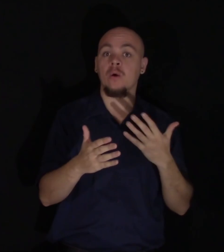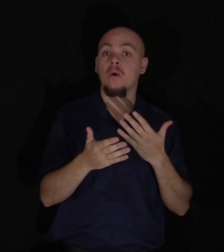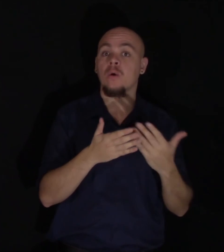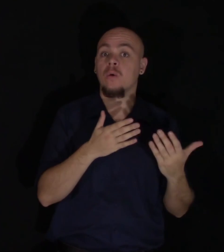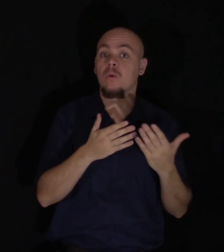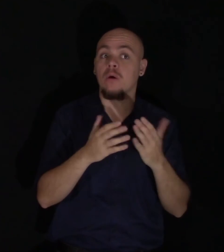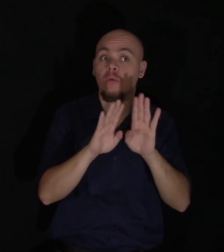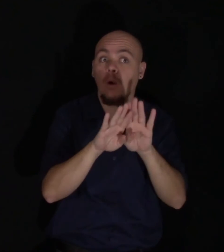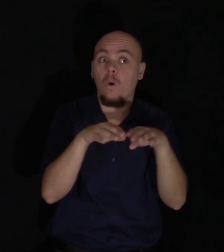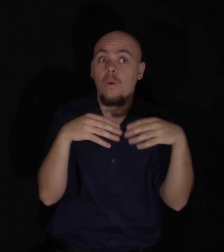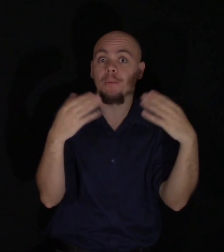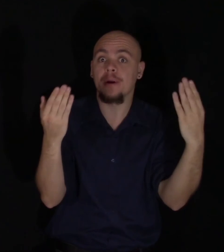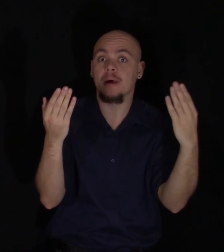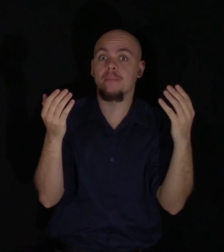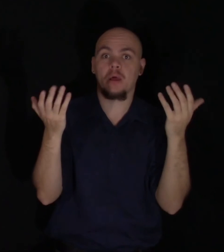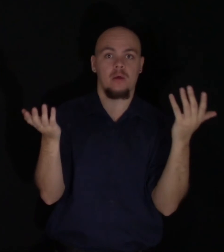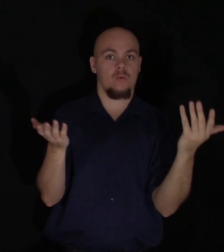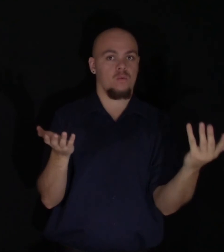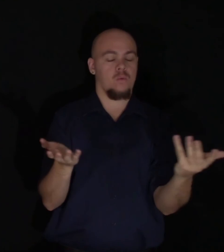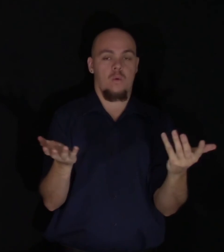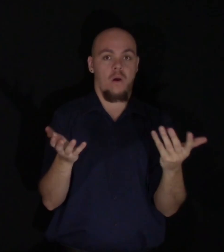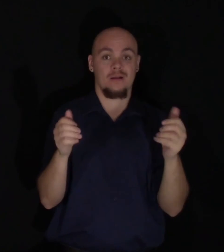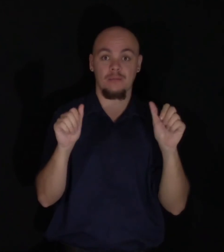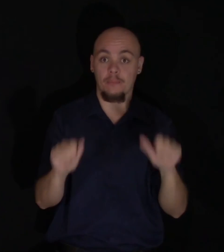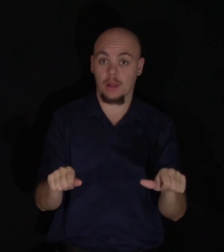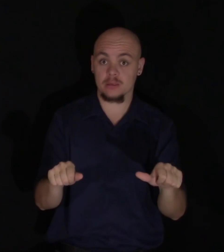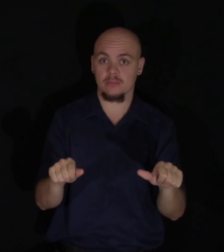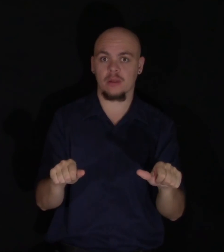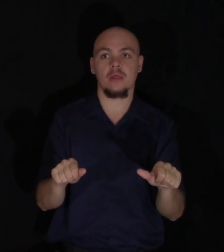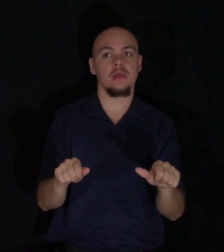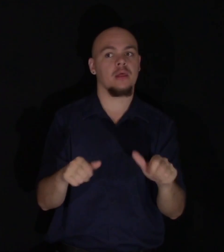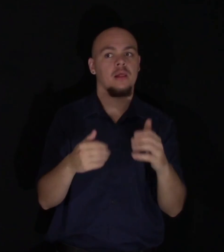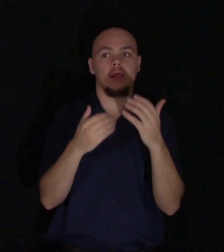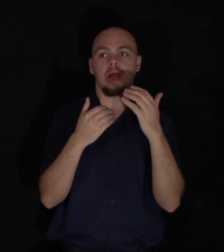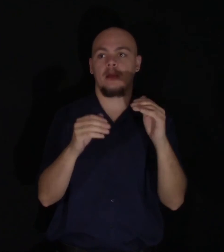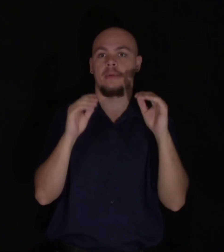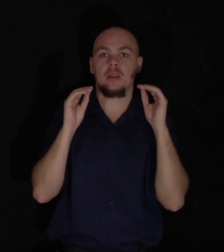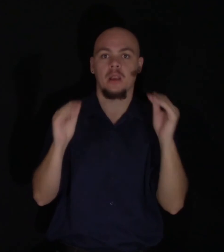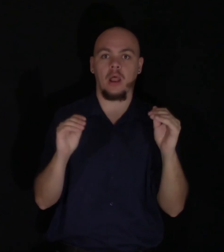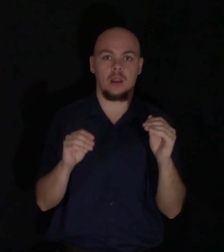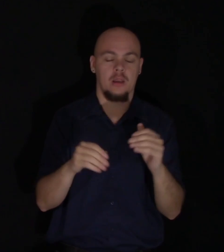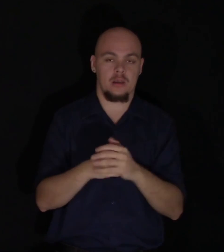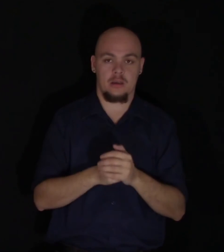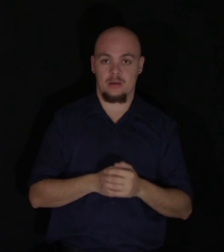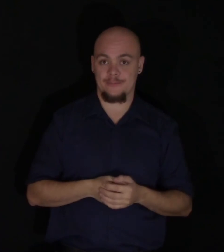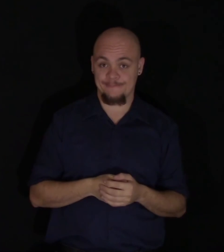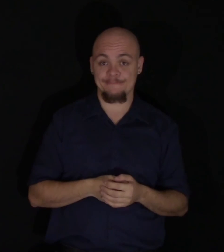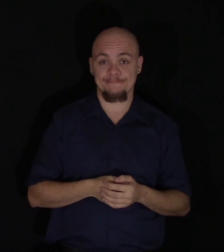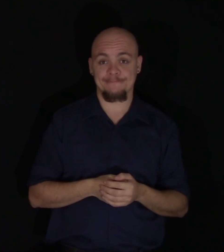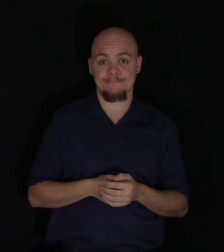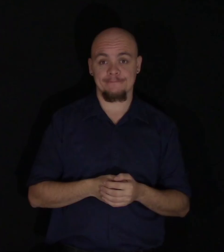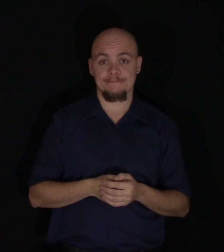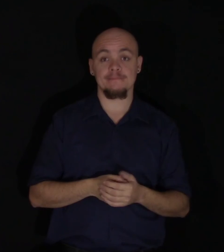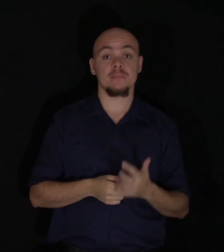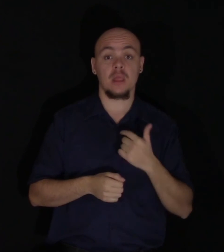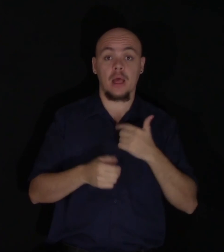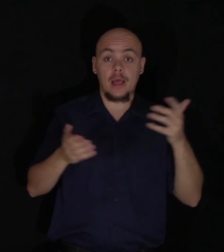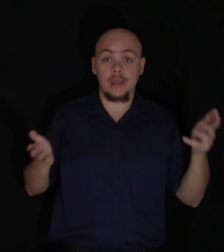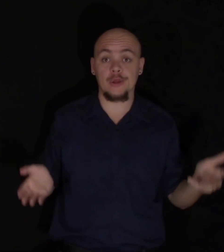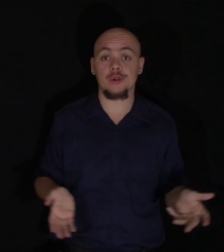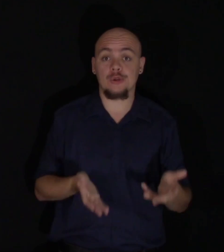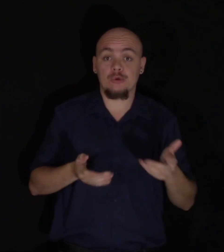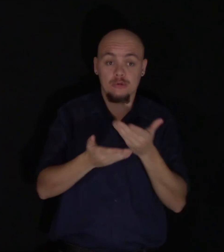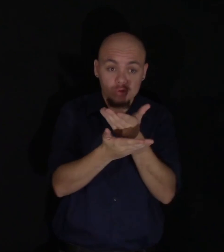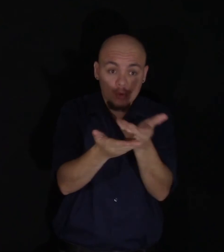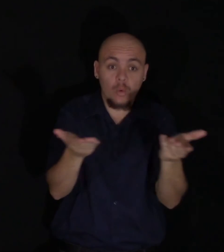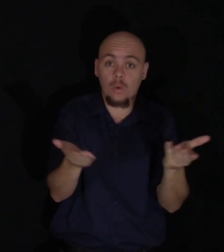would be possible? Unlimited possibilities, no speed limit. I encourage you to take